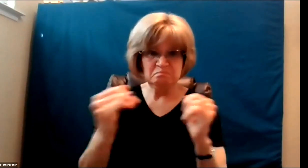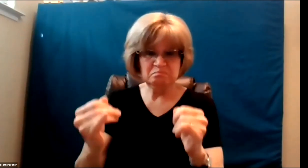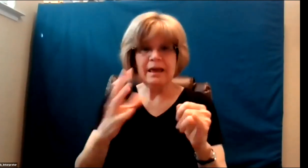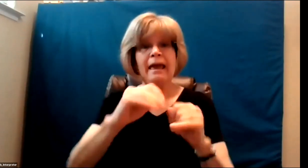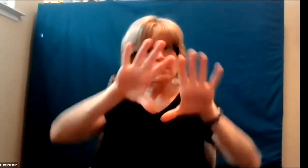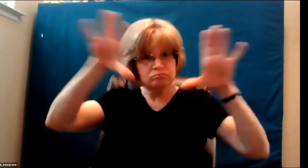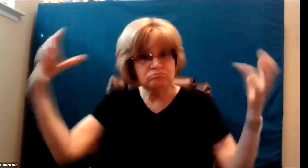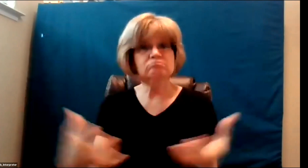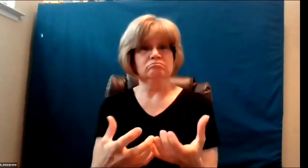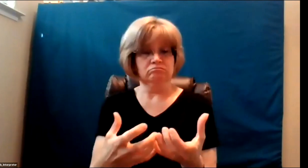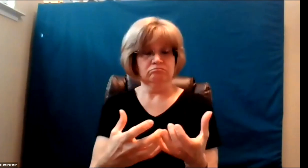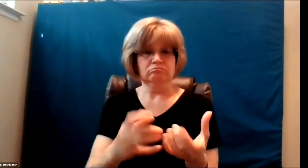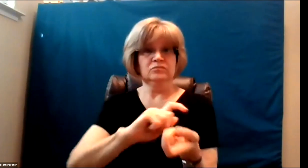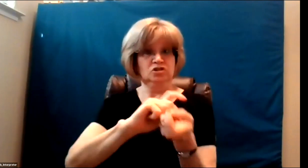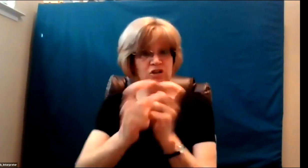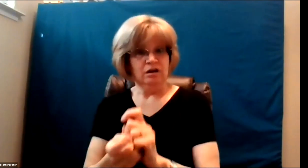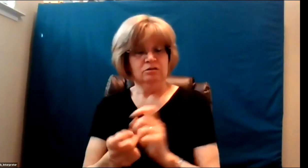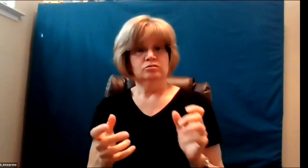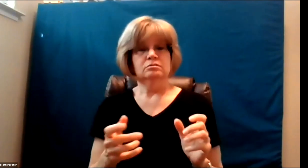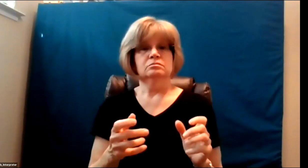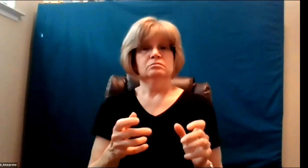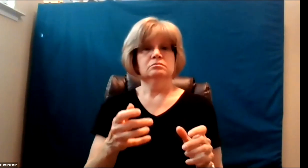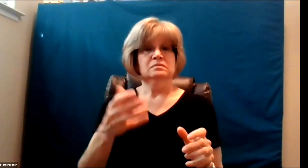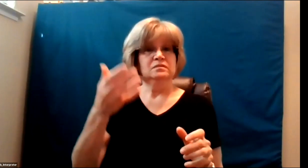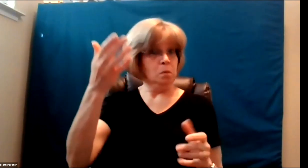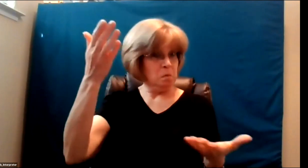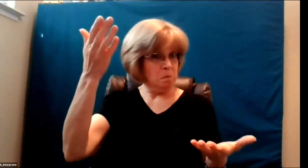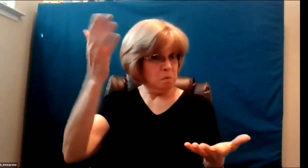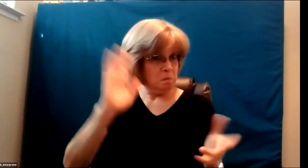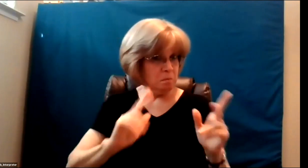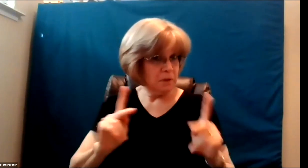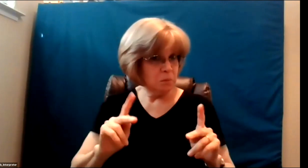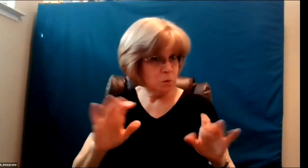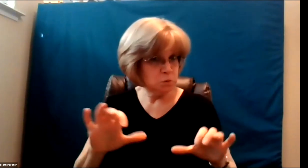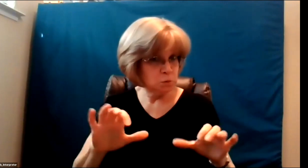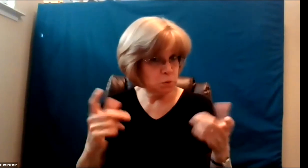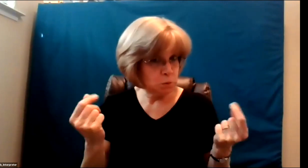corporately. So what do God's people do then and now?